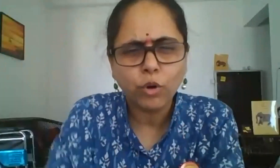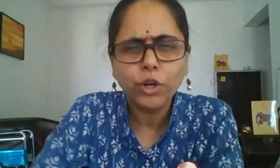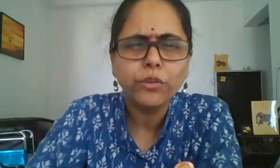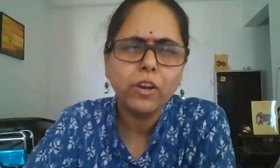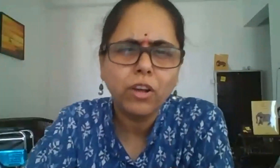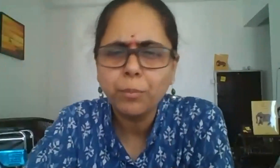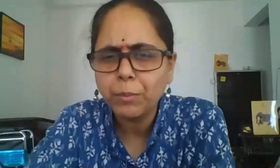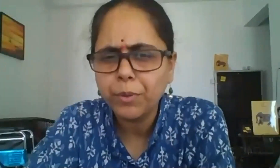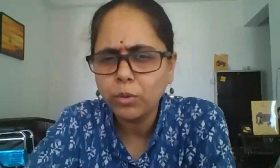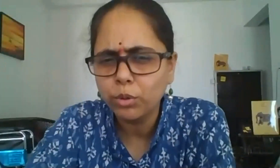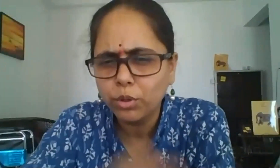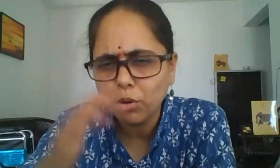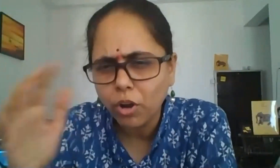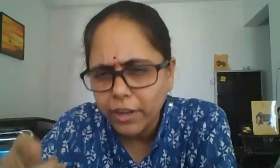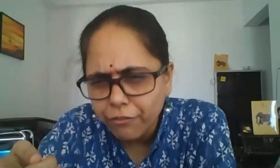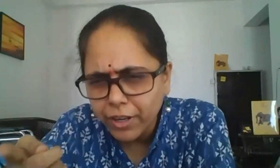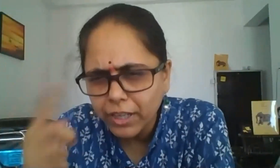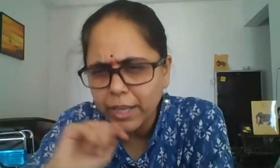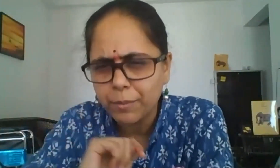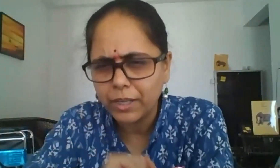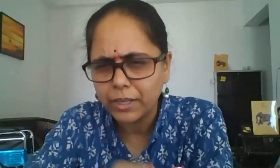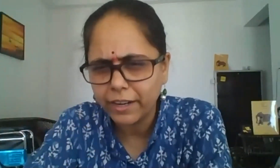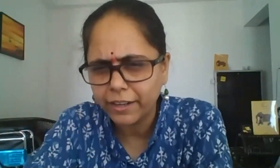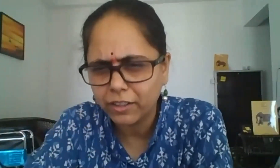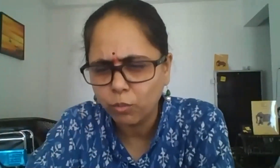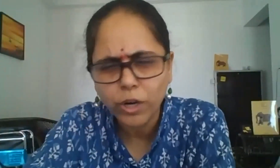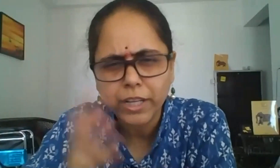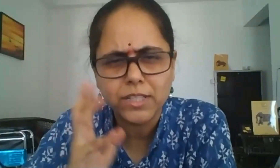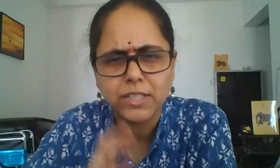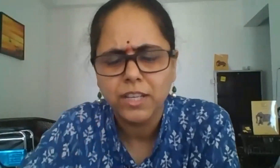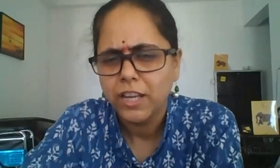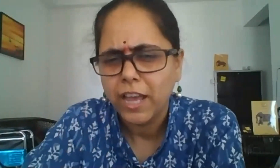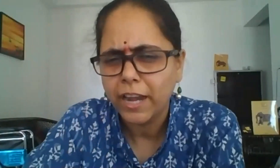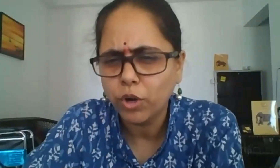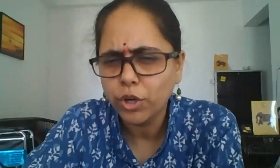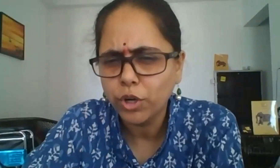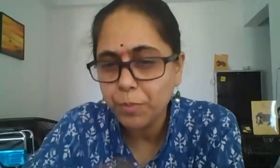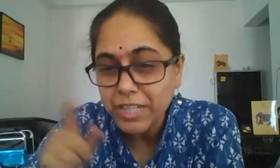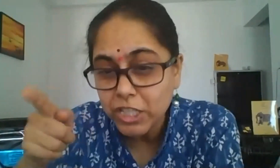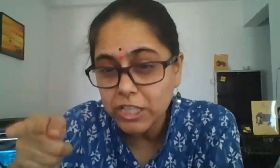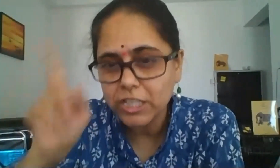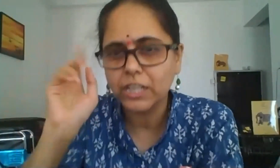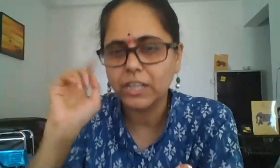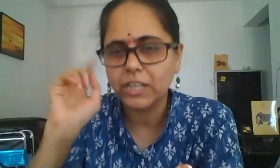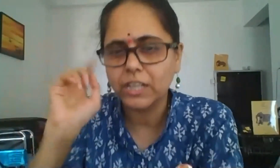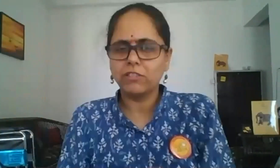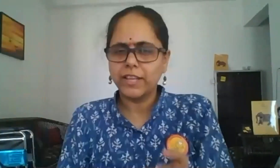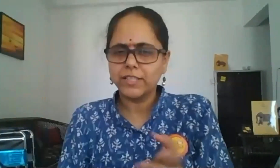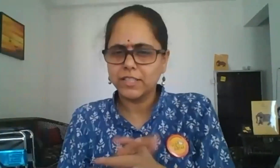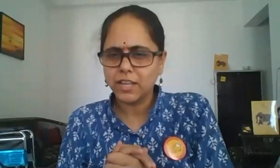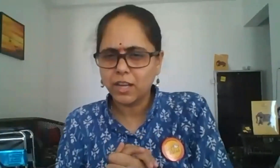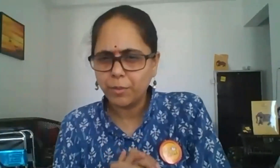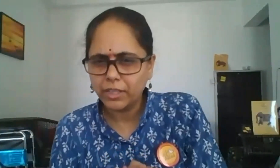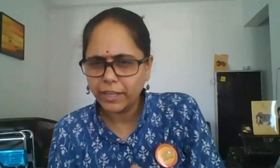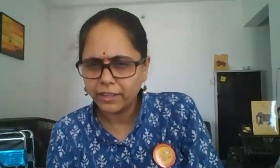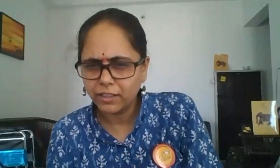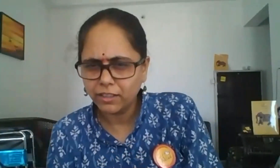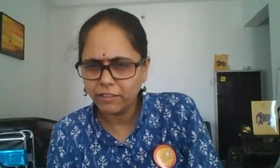we call people who do not differently able? Correct. What else? And what do special children? See, now the answers are coming. Correct.